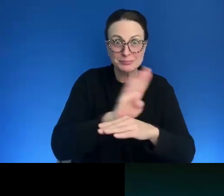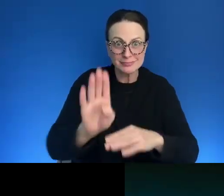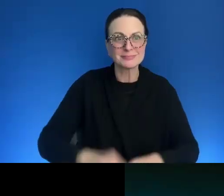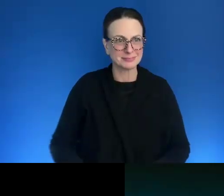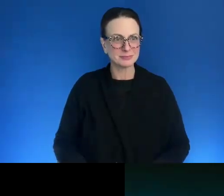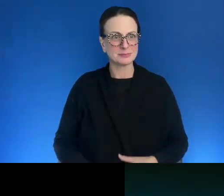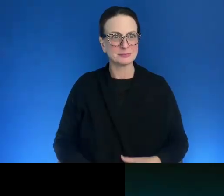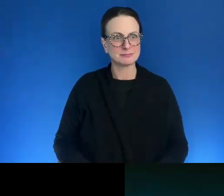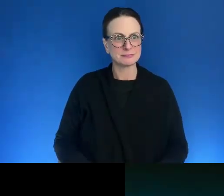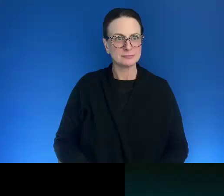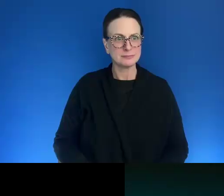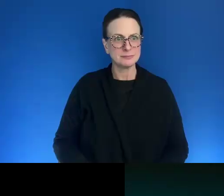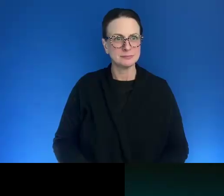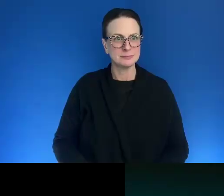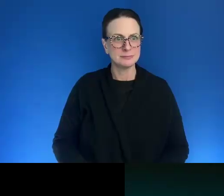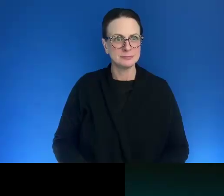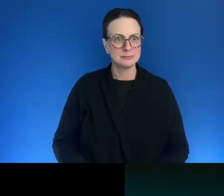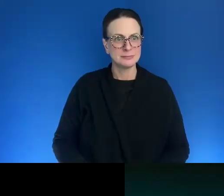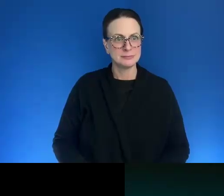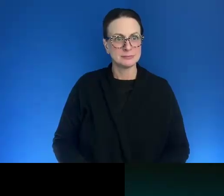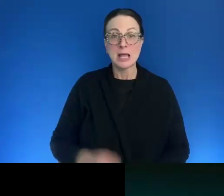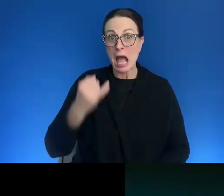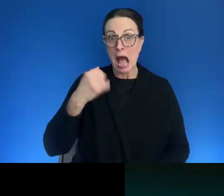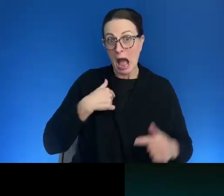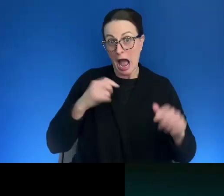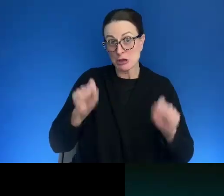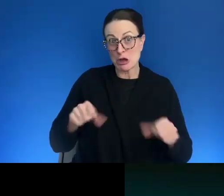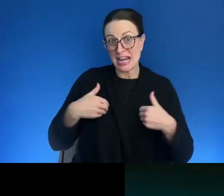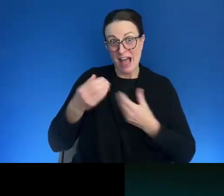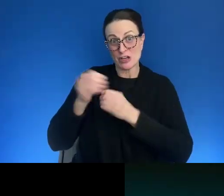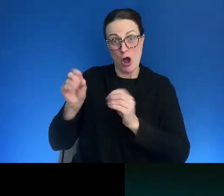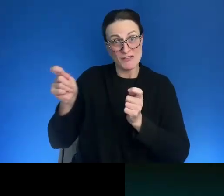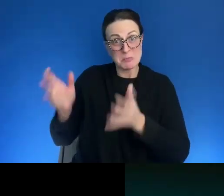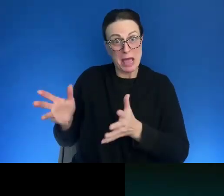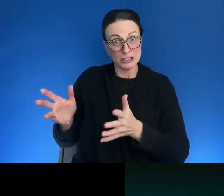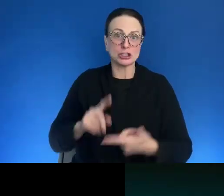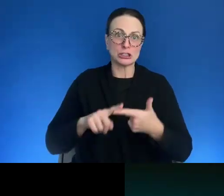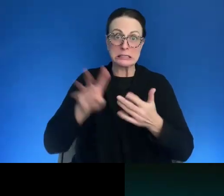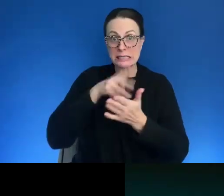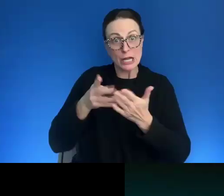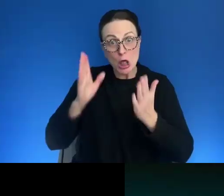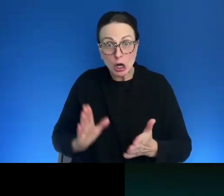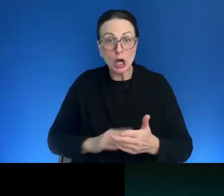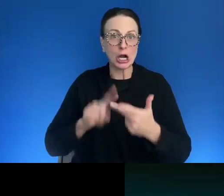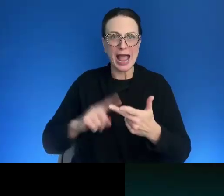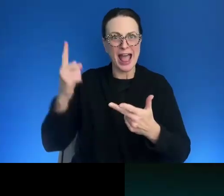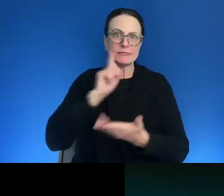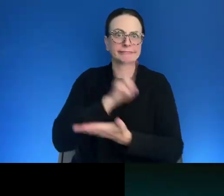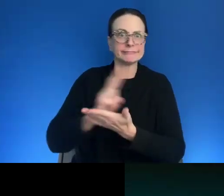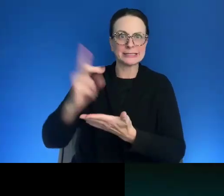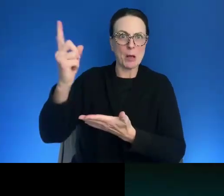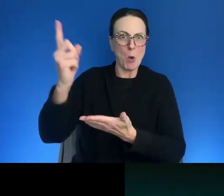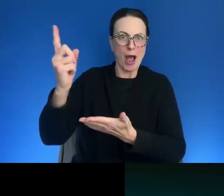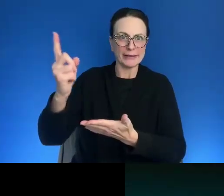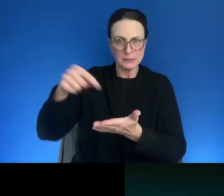important. If I could have an office manager, I could have a scheduler, I could have someone